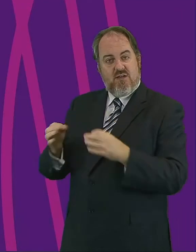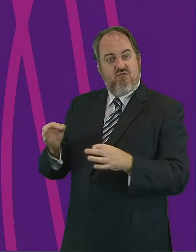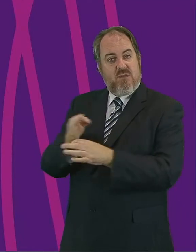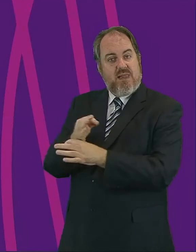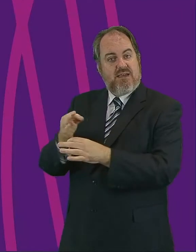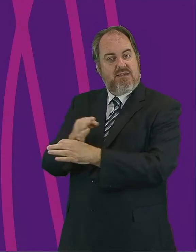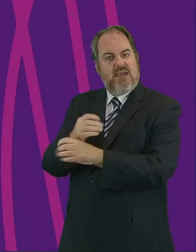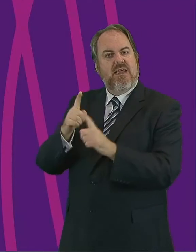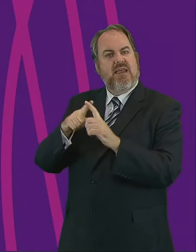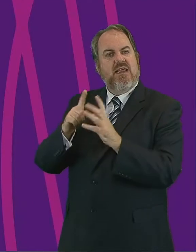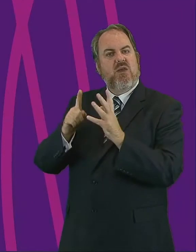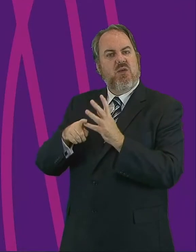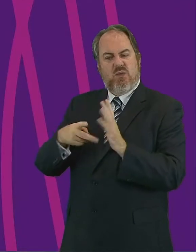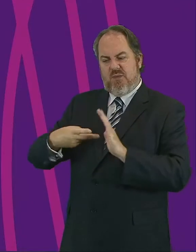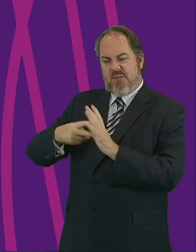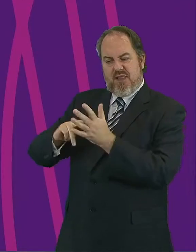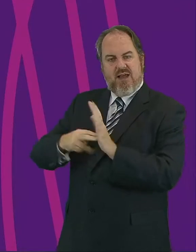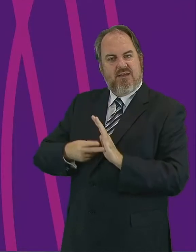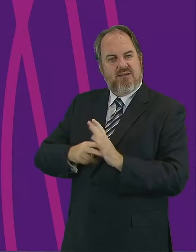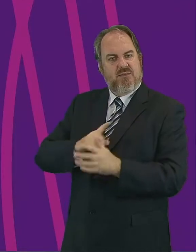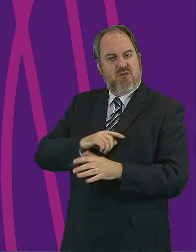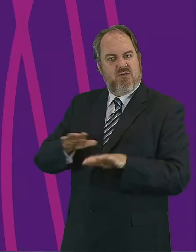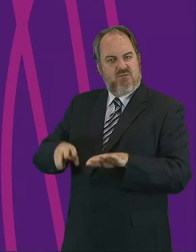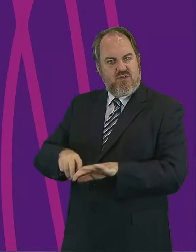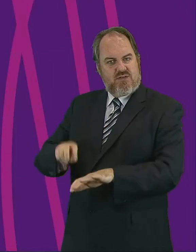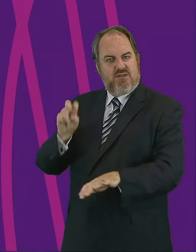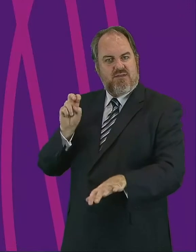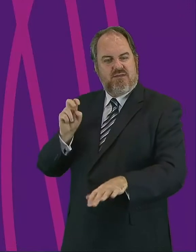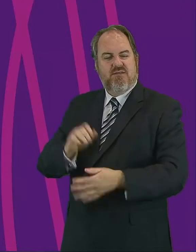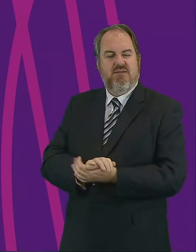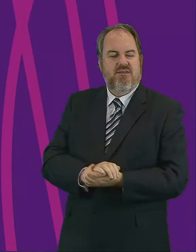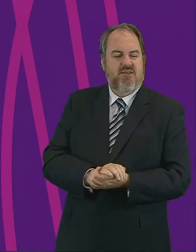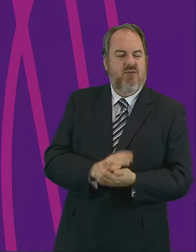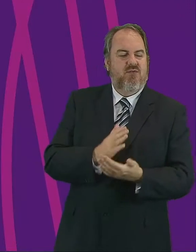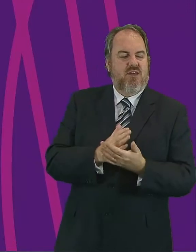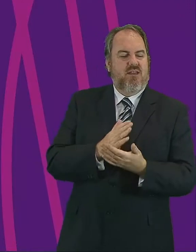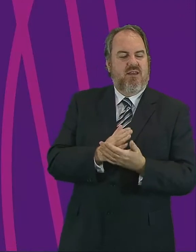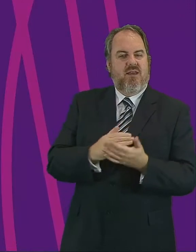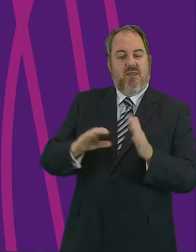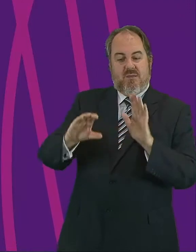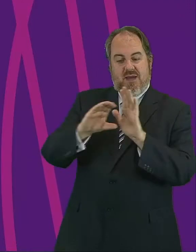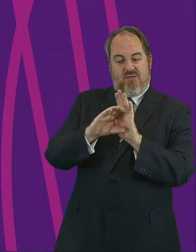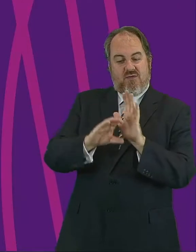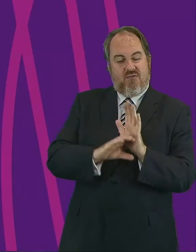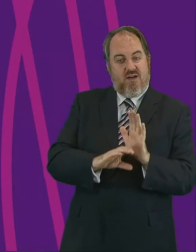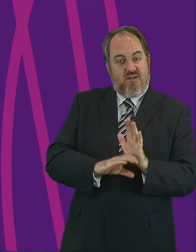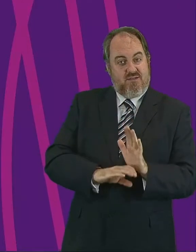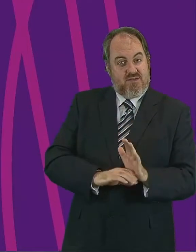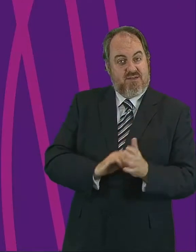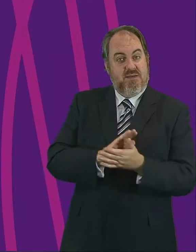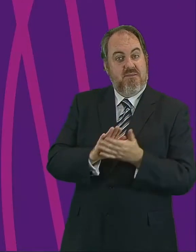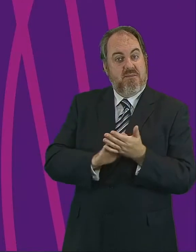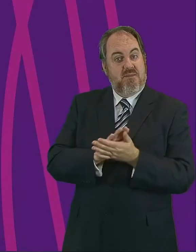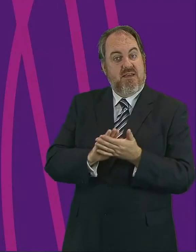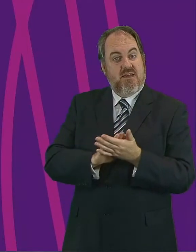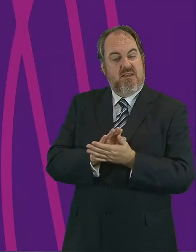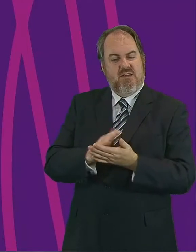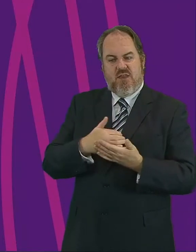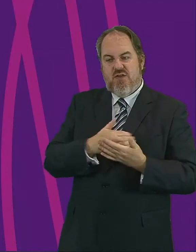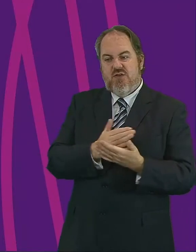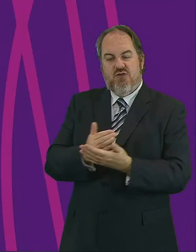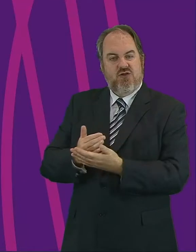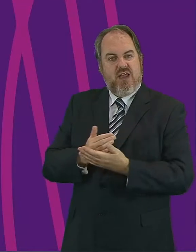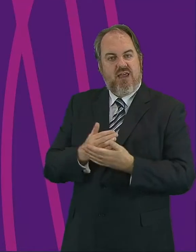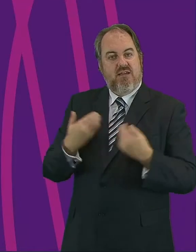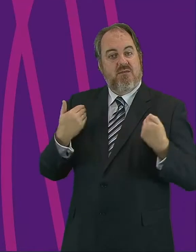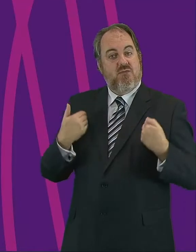programmes. Again, it does not take much thought to realise that these paragraphs mean, amongst other things, the shared prosperity fund,